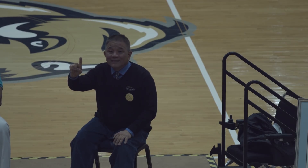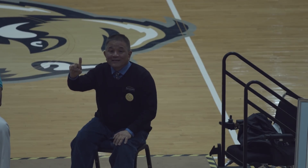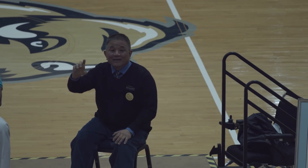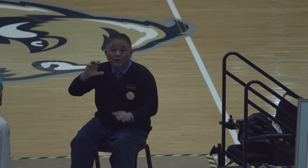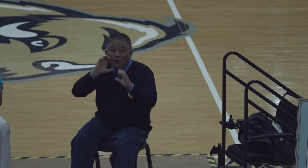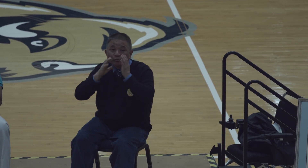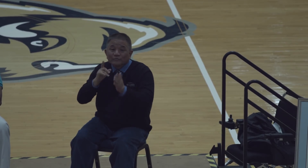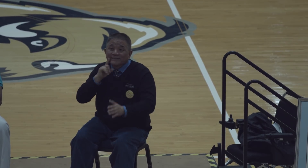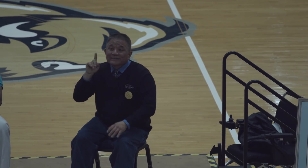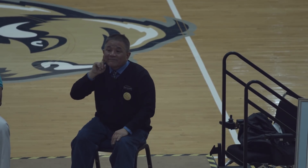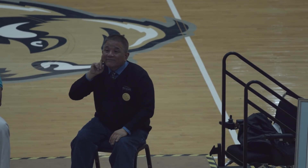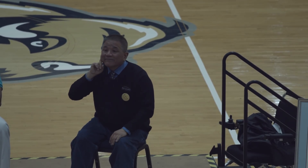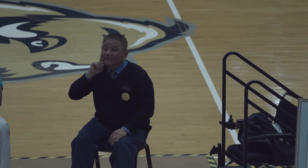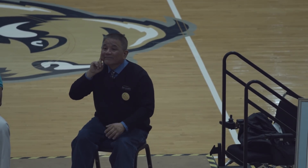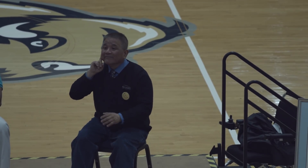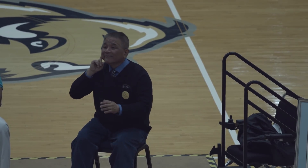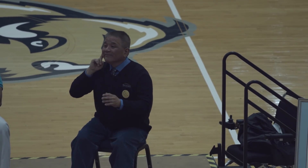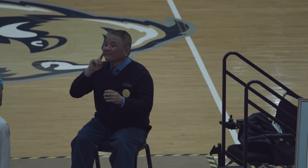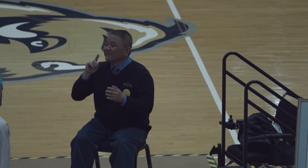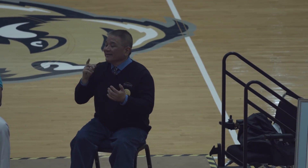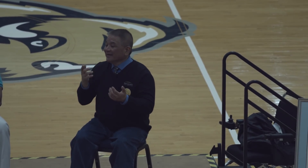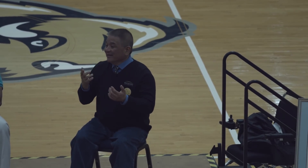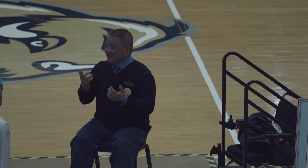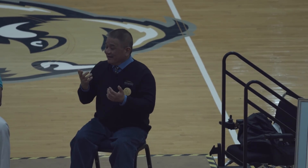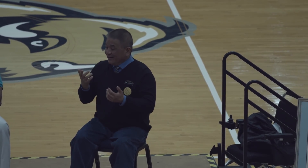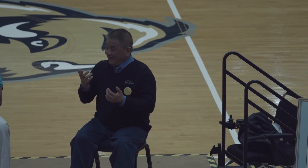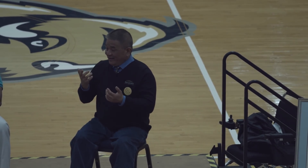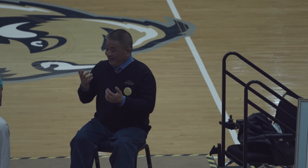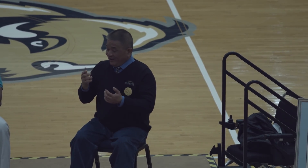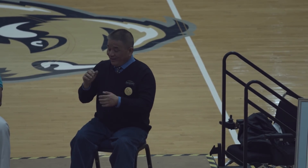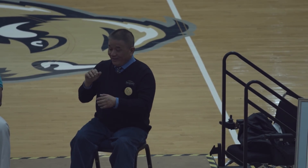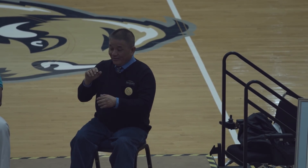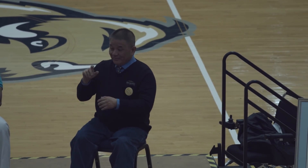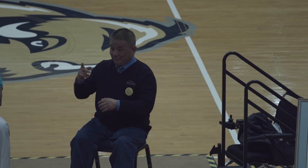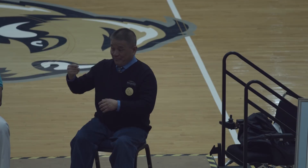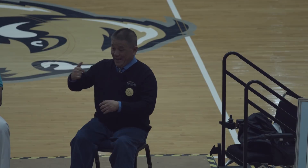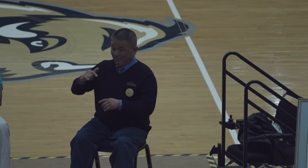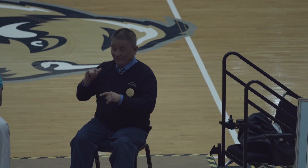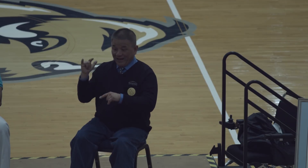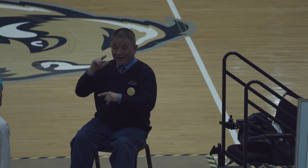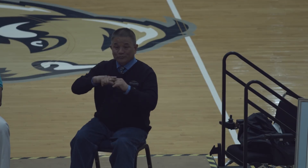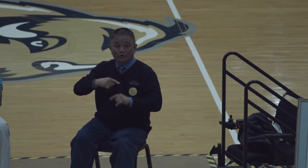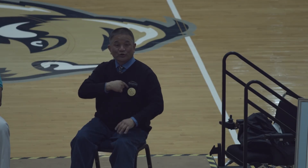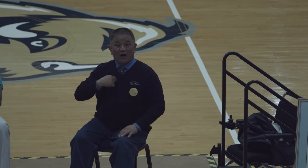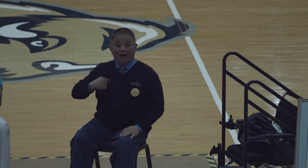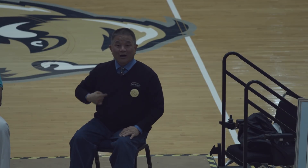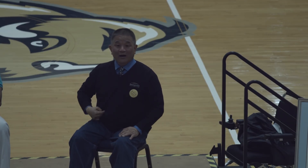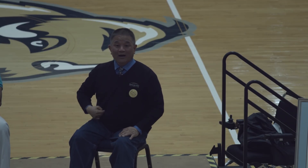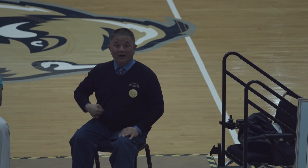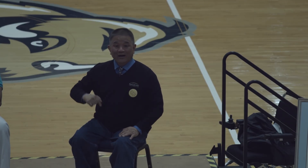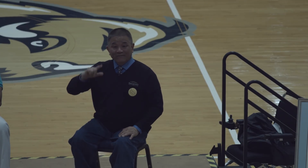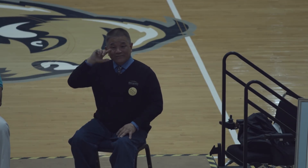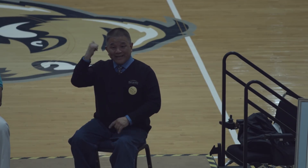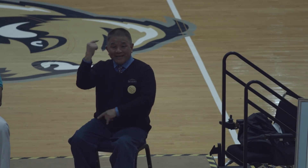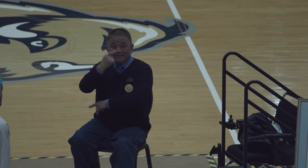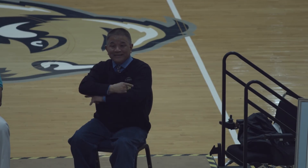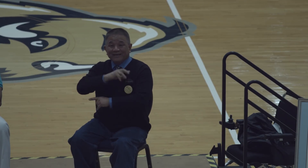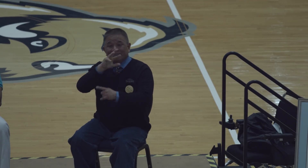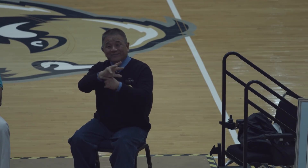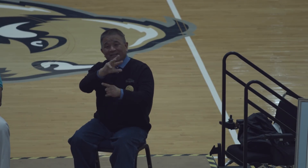for CSD, Communication Service for the Deaf. And You know, they flew me to China for